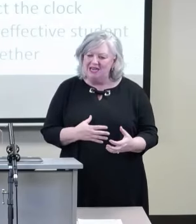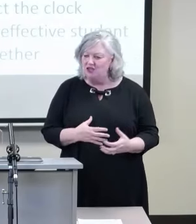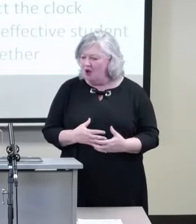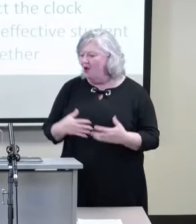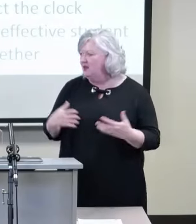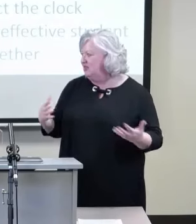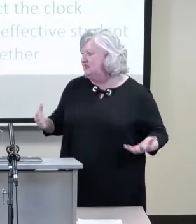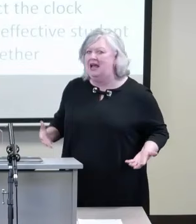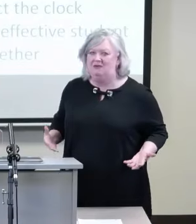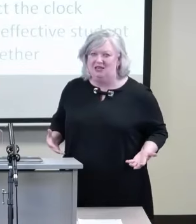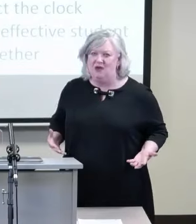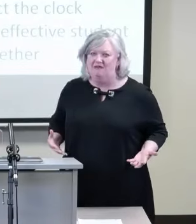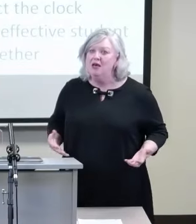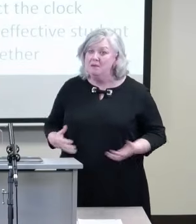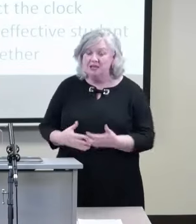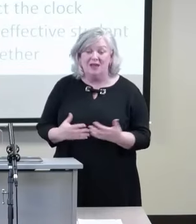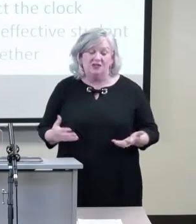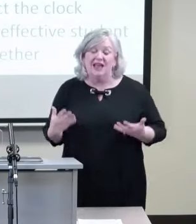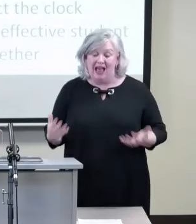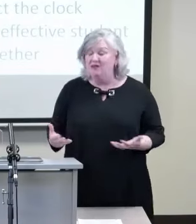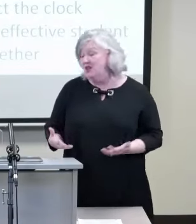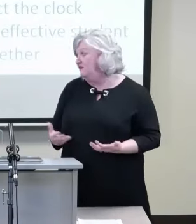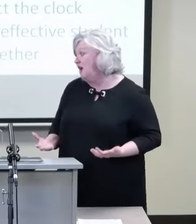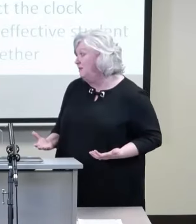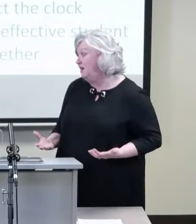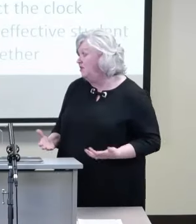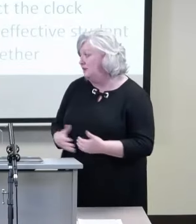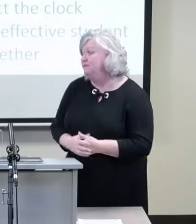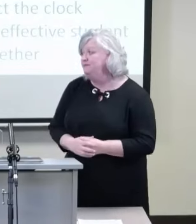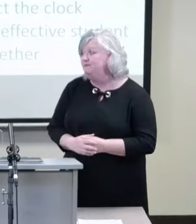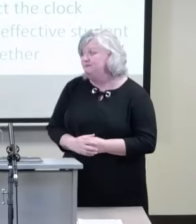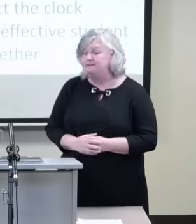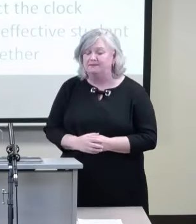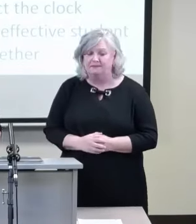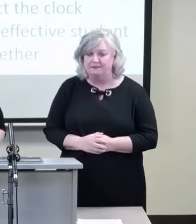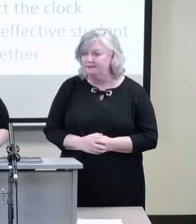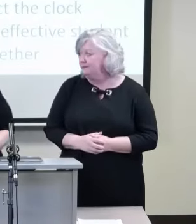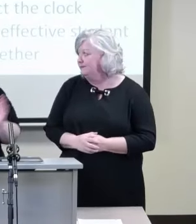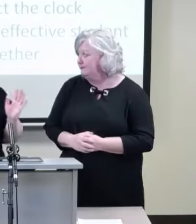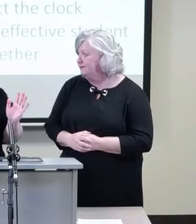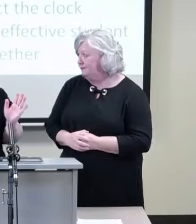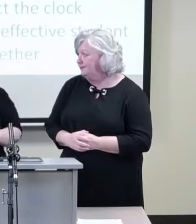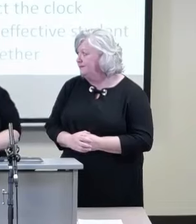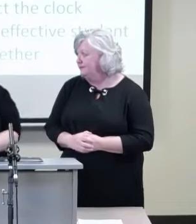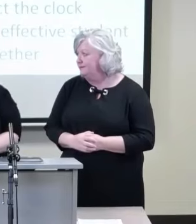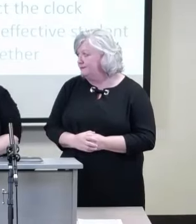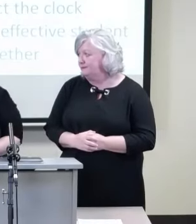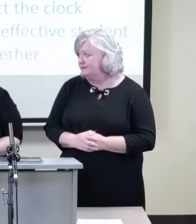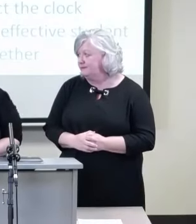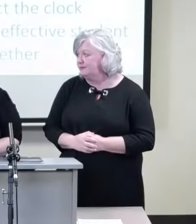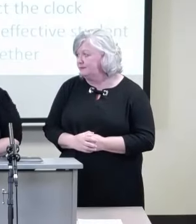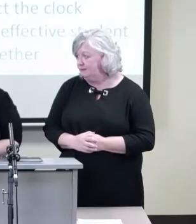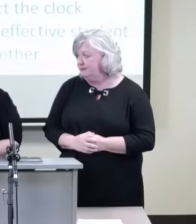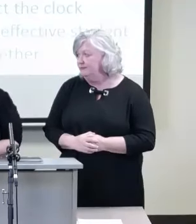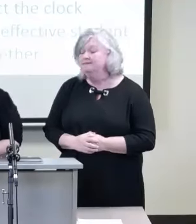you manage all of this time that you have because we actually have a lot of time in our day we do i would add to that listen